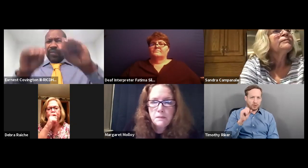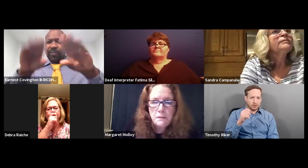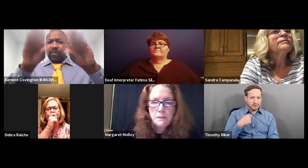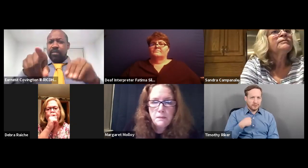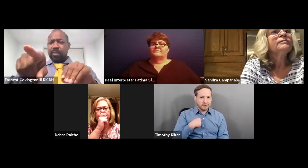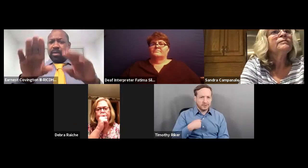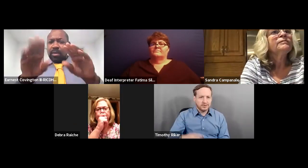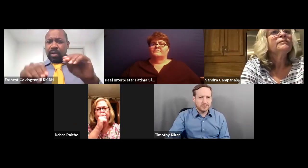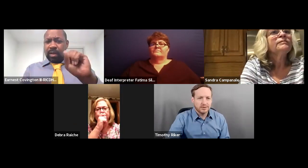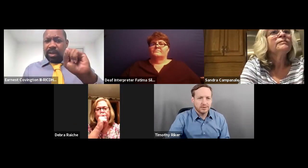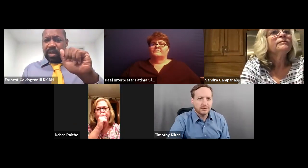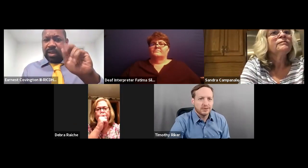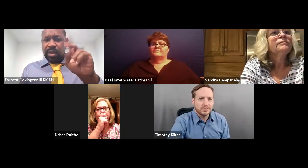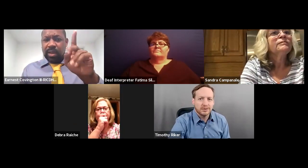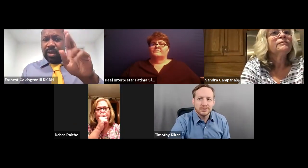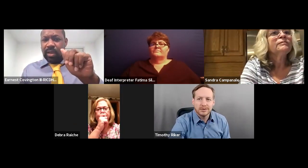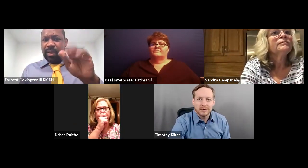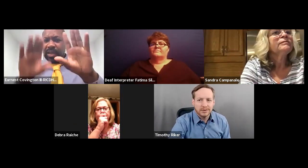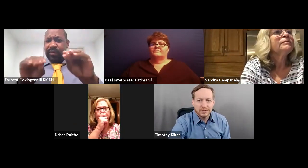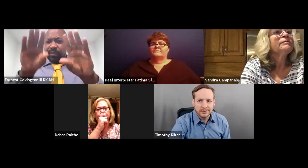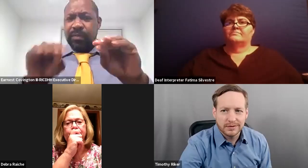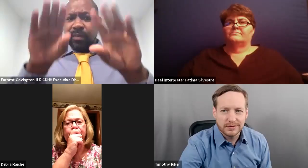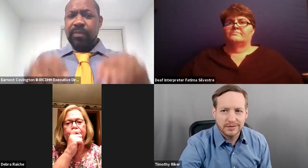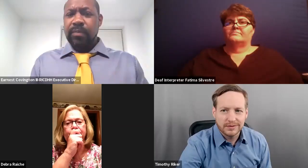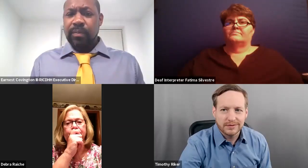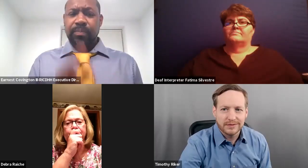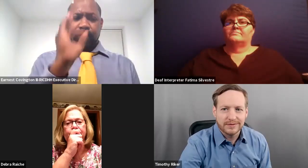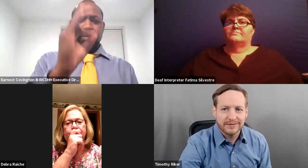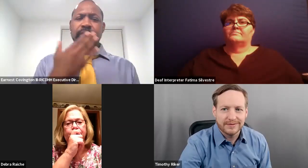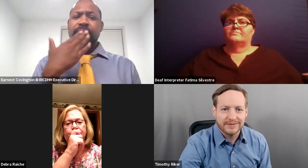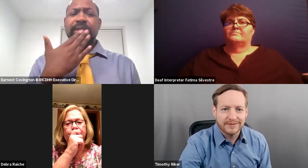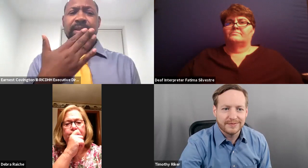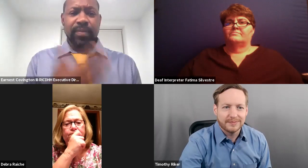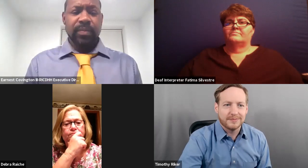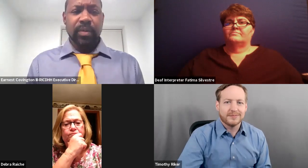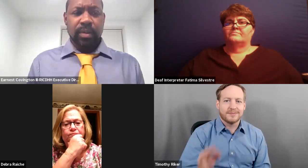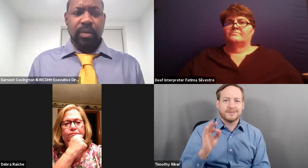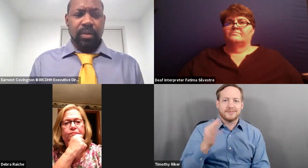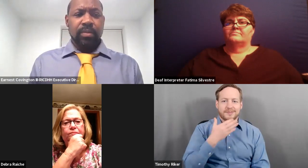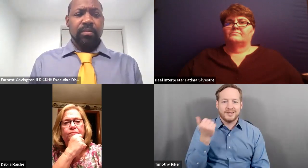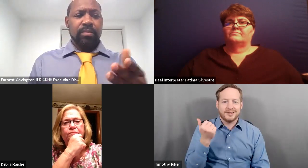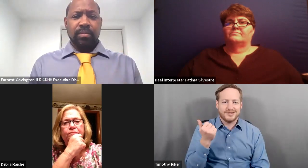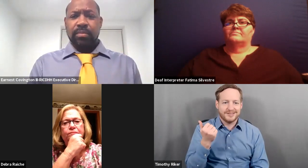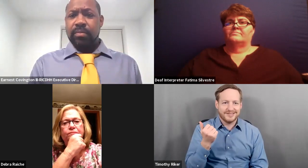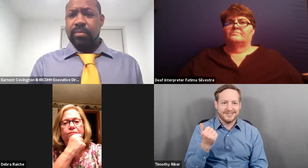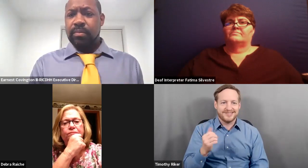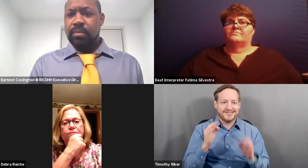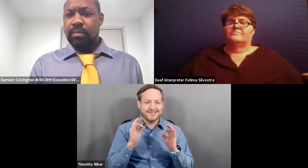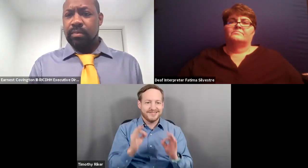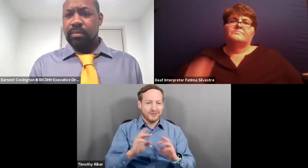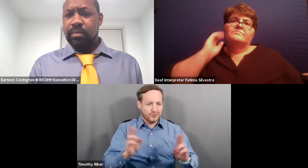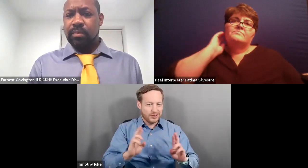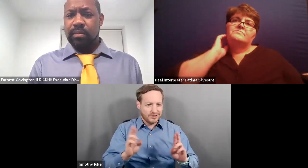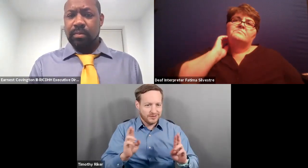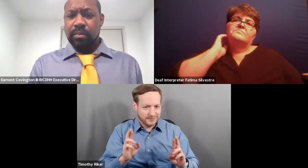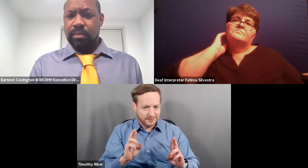if Fatima, but it seems like I'm small still. The other folks, if they could please turn it off, turn their phones